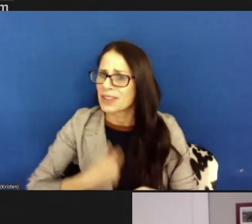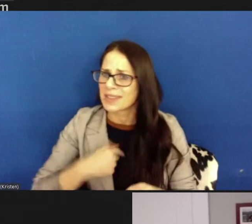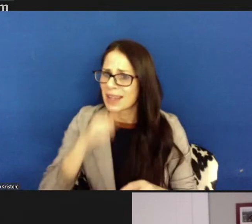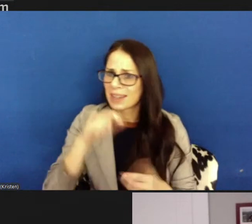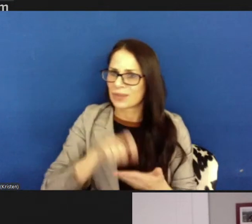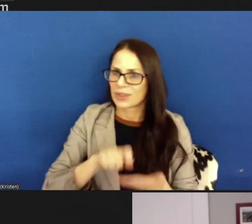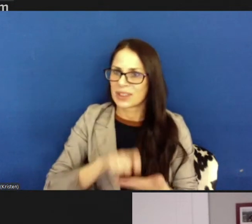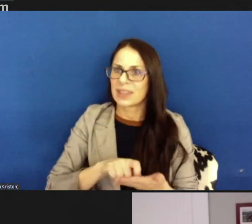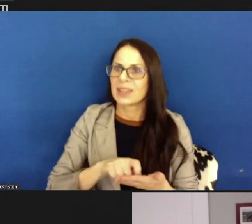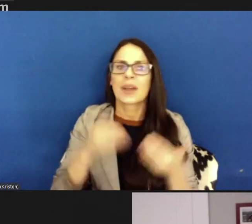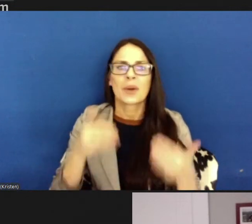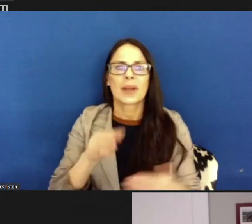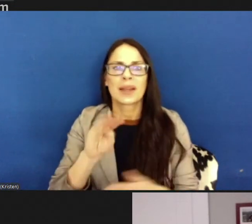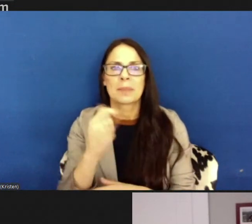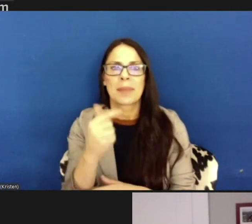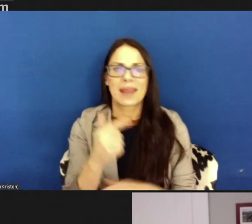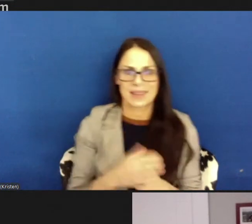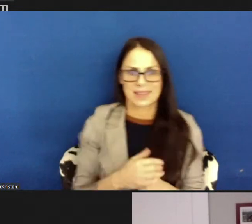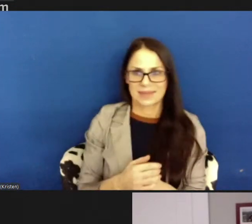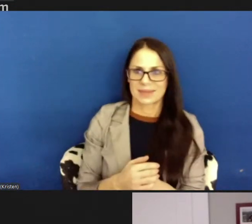Meg.